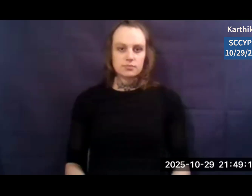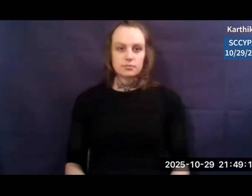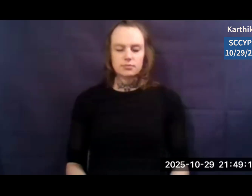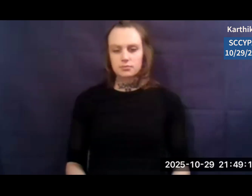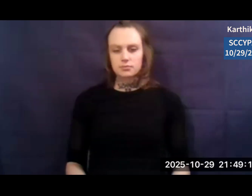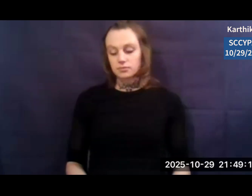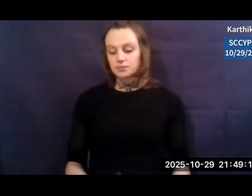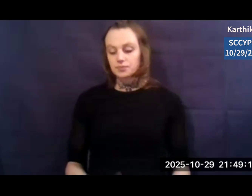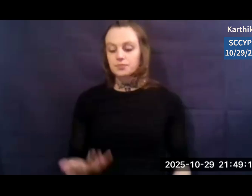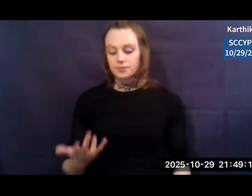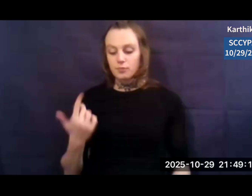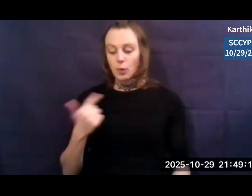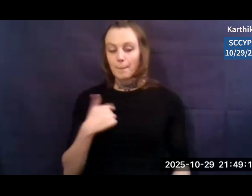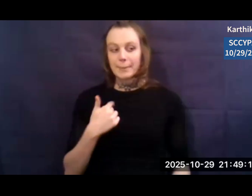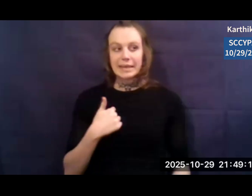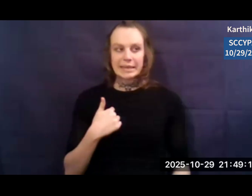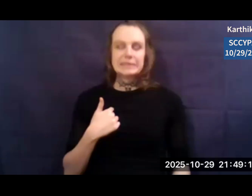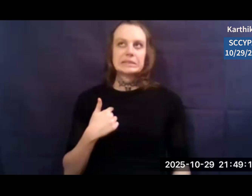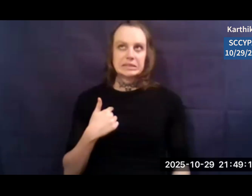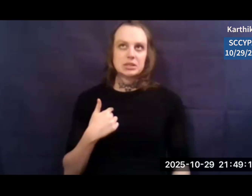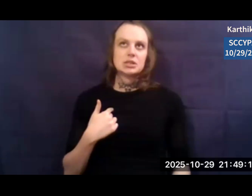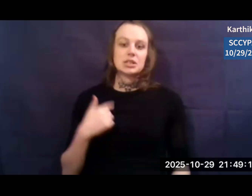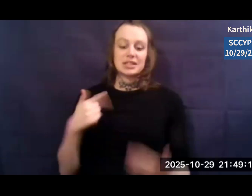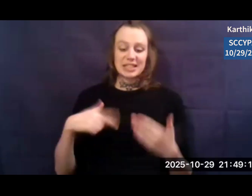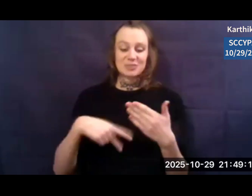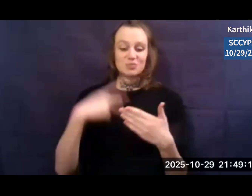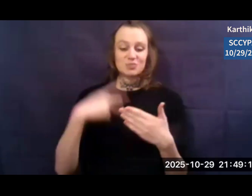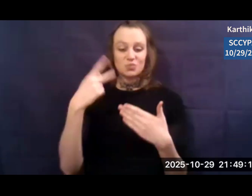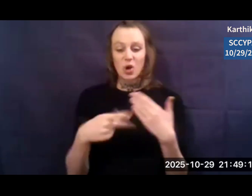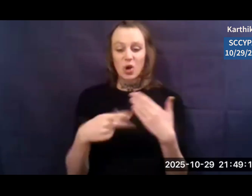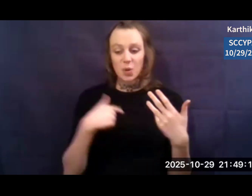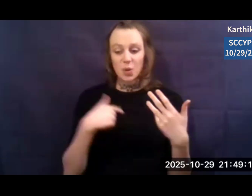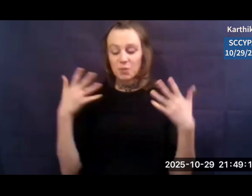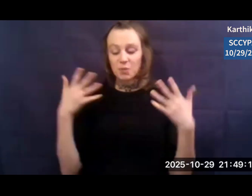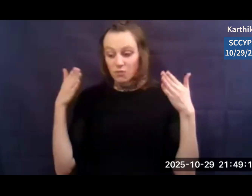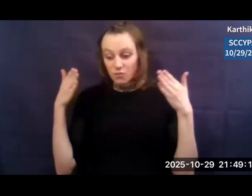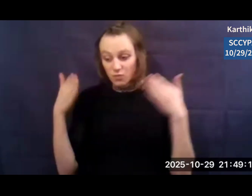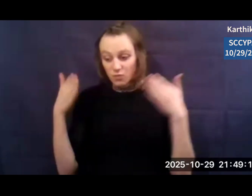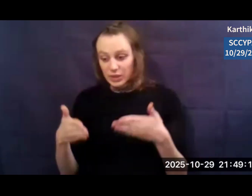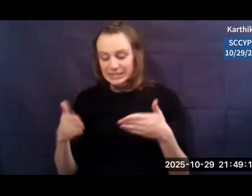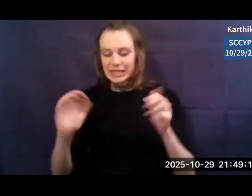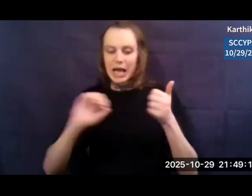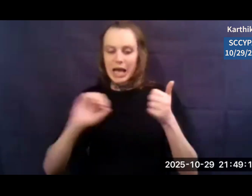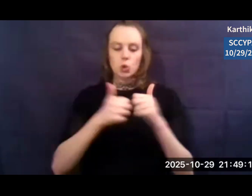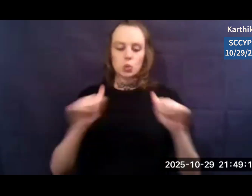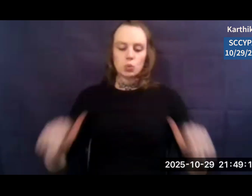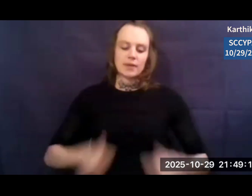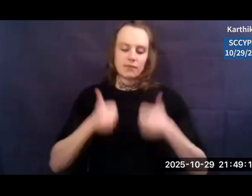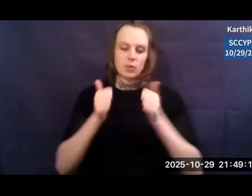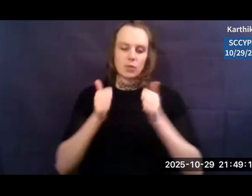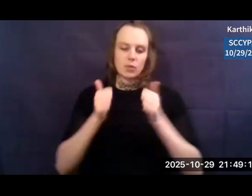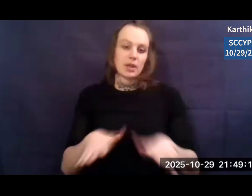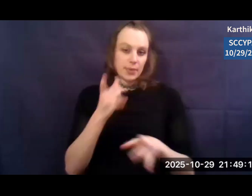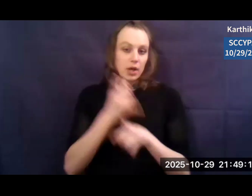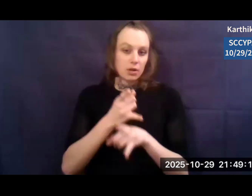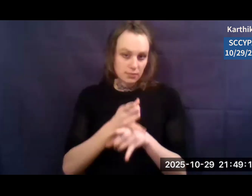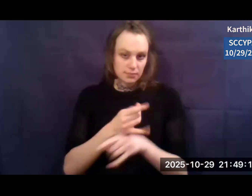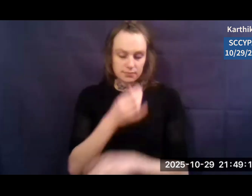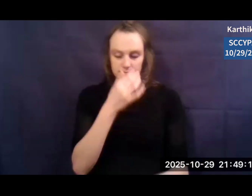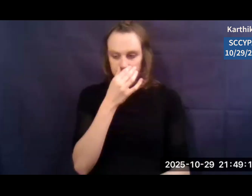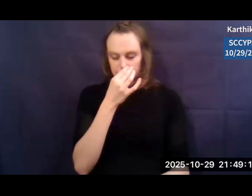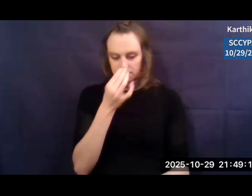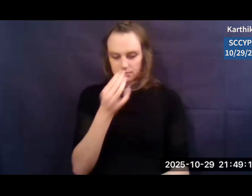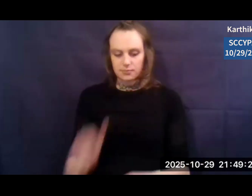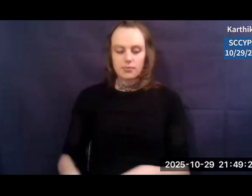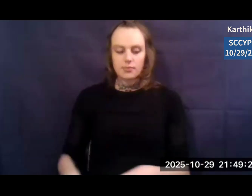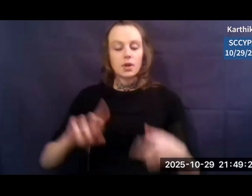think for me, a lot of what this program has had to be was about how to live life without alcohol. When I came